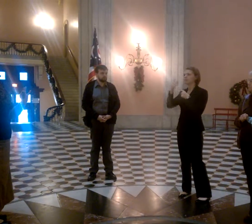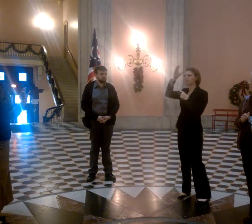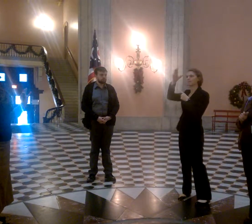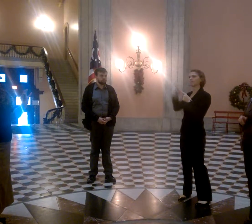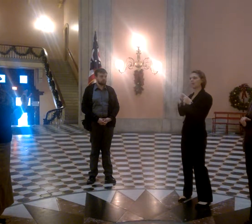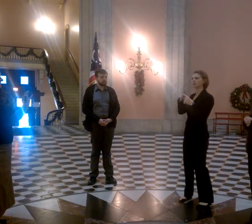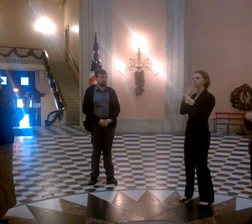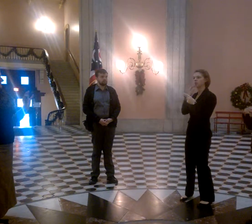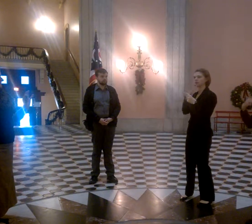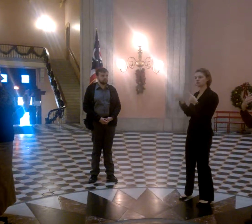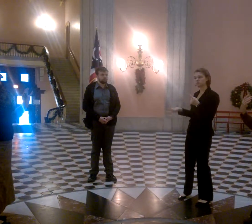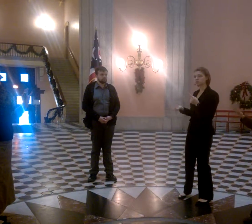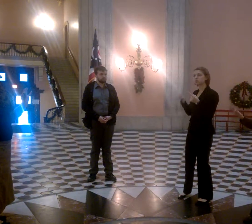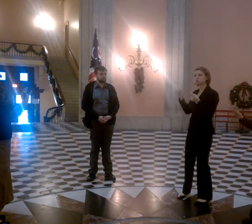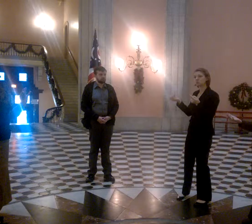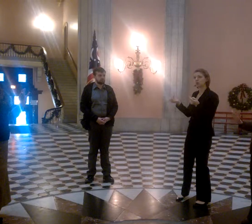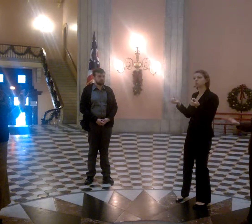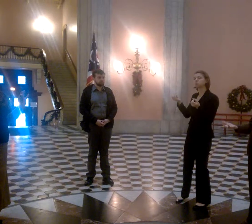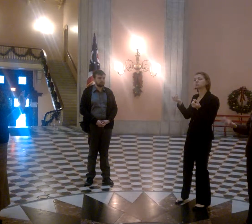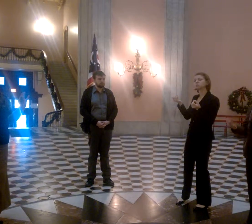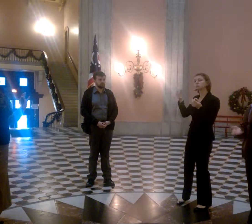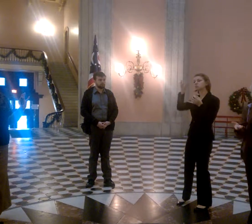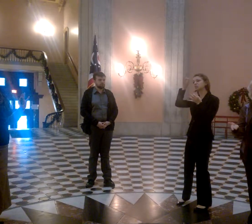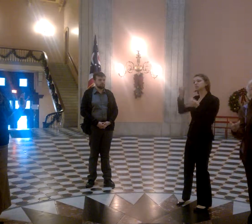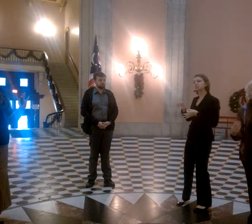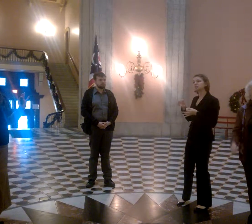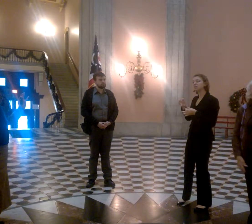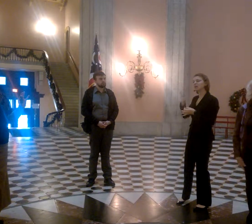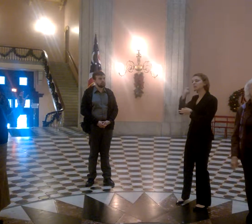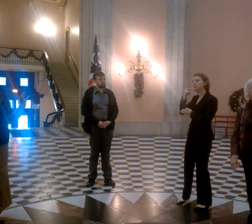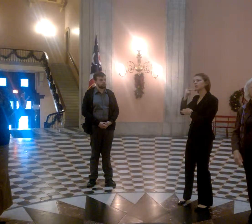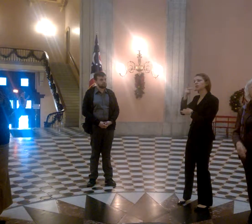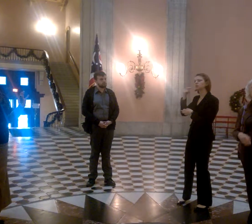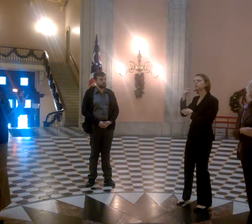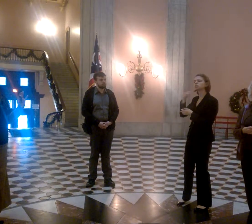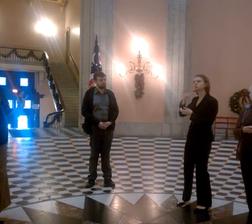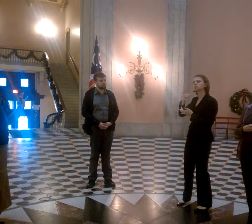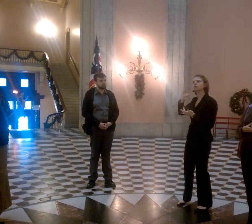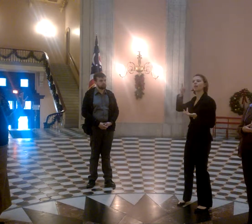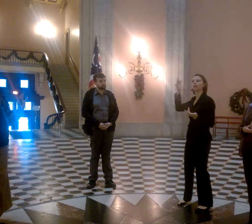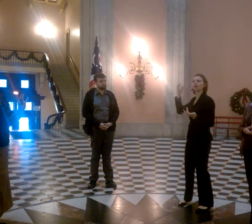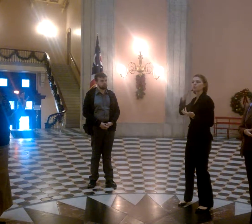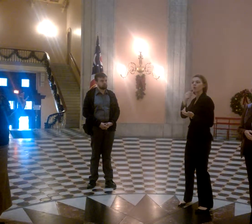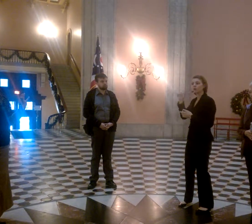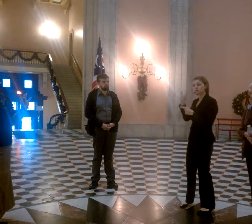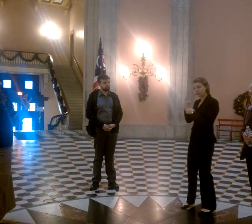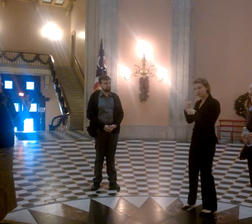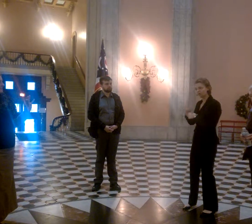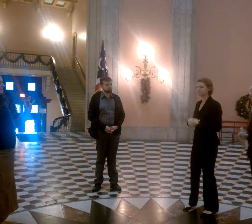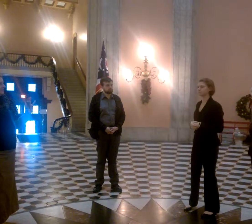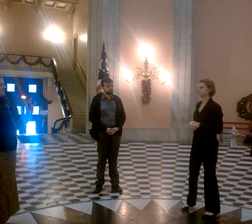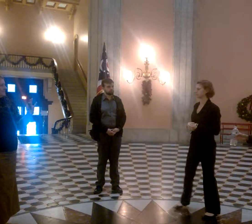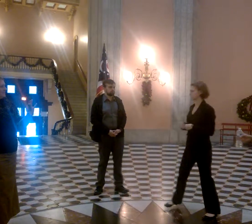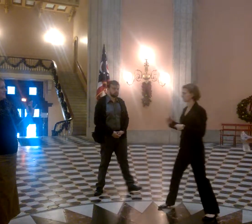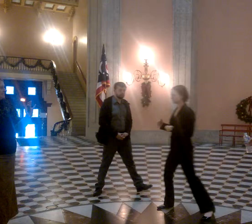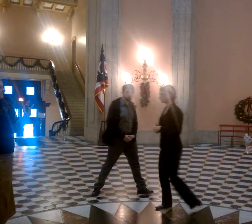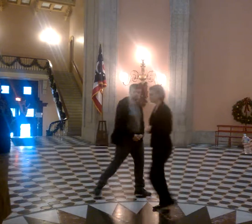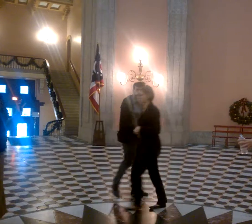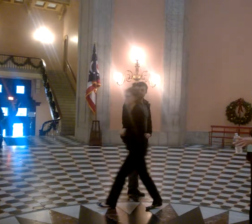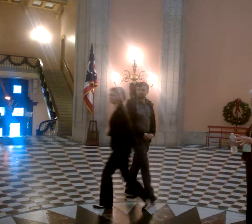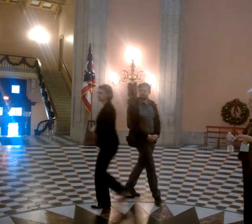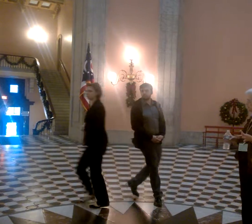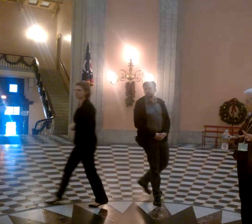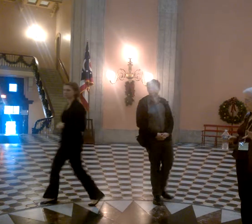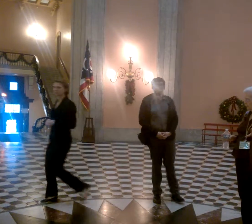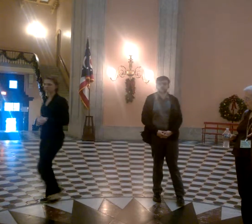so I guess they figured pink was the largest shade of red, something like that. Also, we come out here